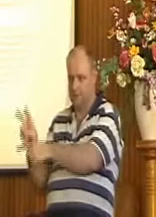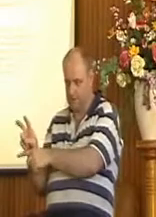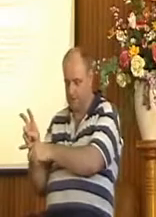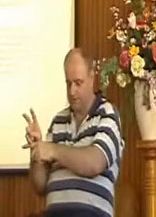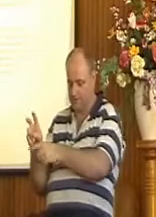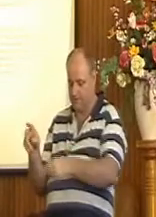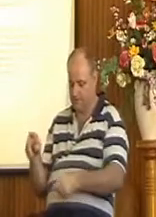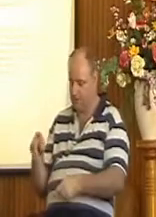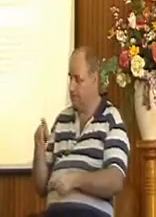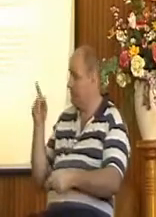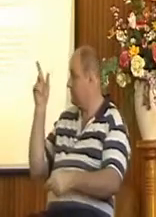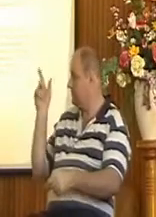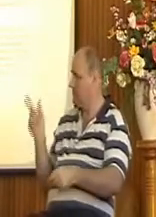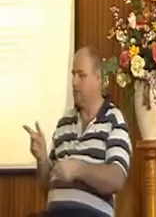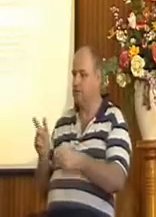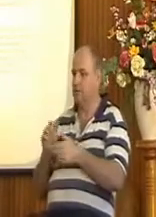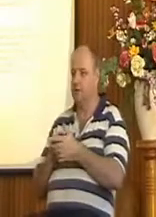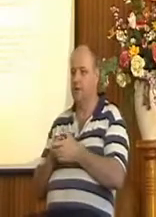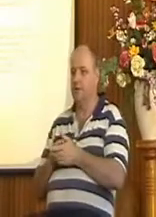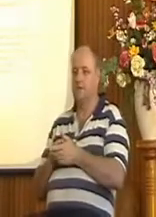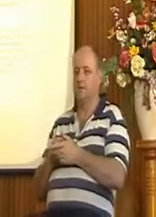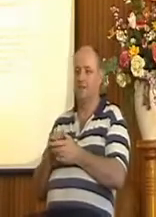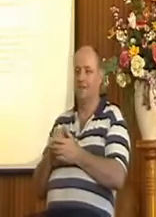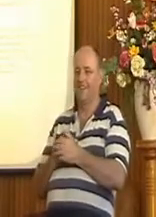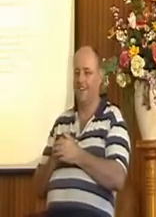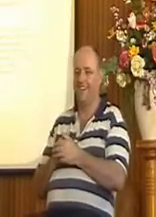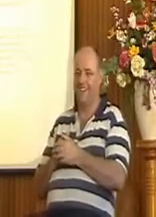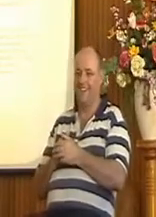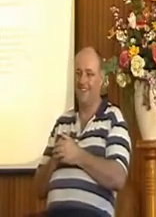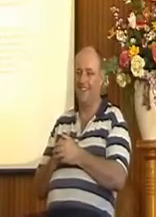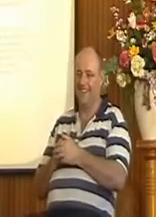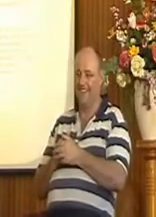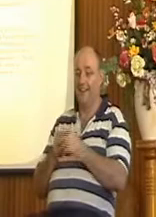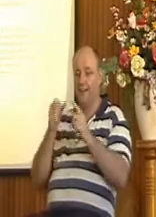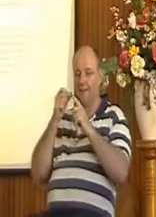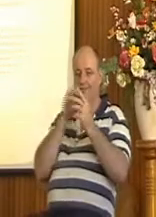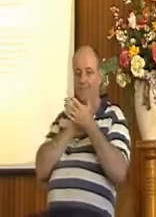should get through Philippians about the time of the rapture, I expect.